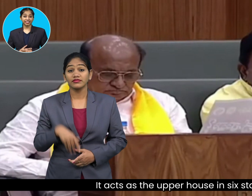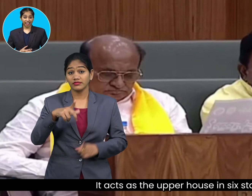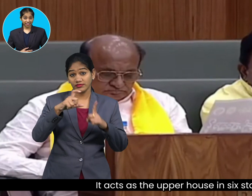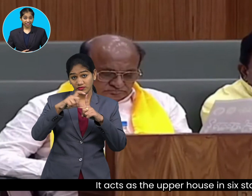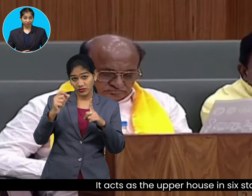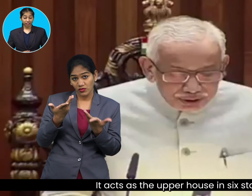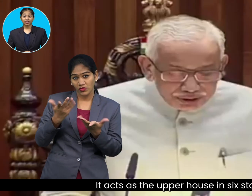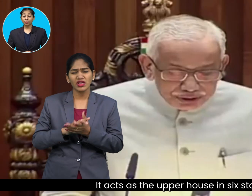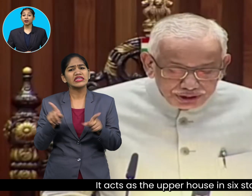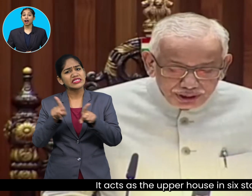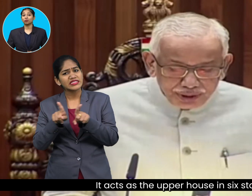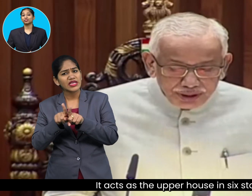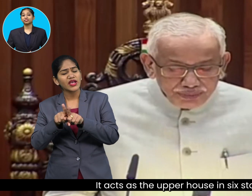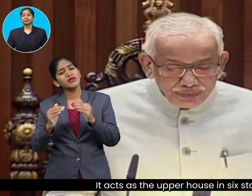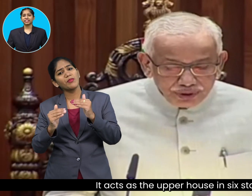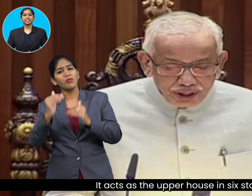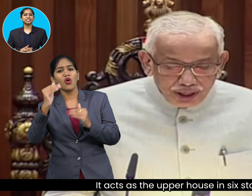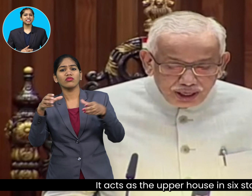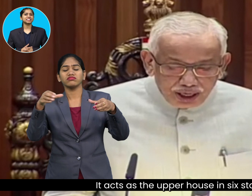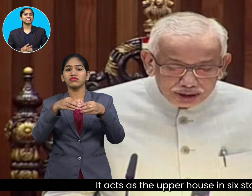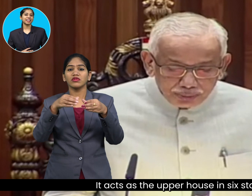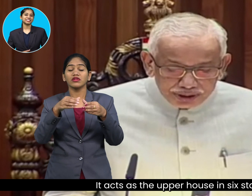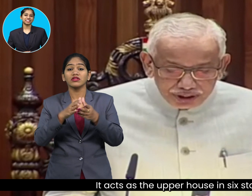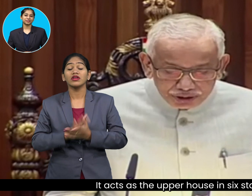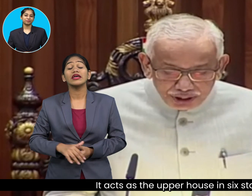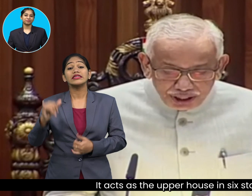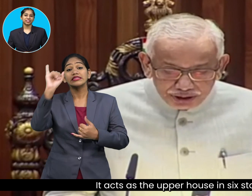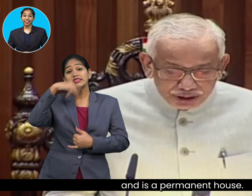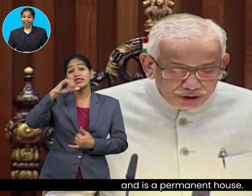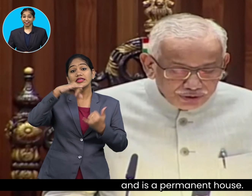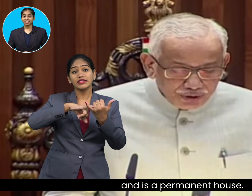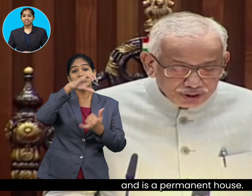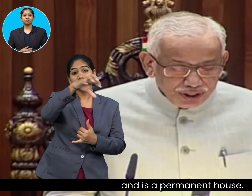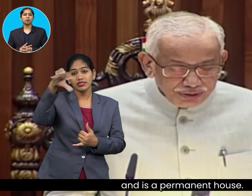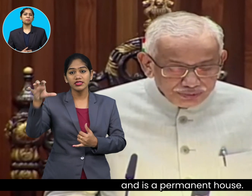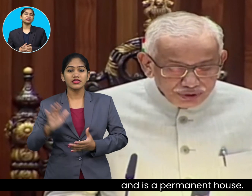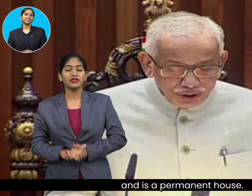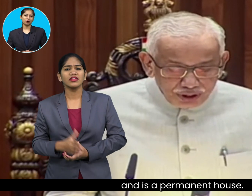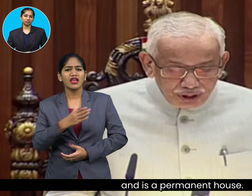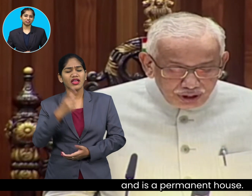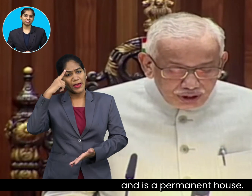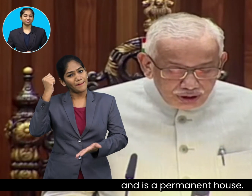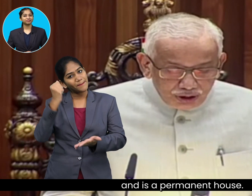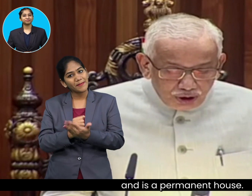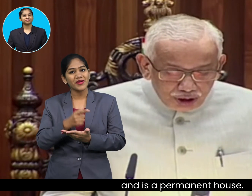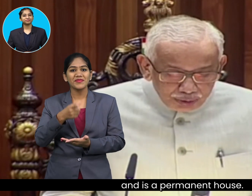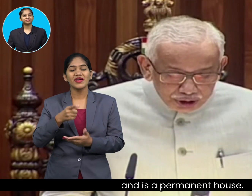It acts as the upper house in 6 states and is a permanent